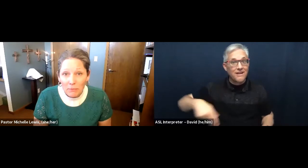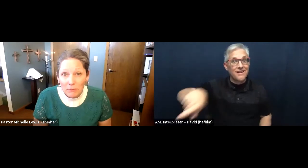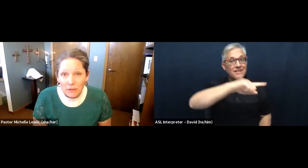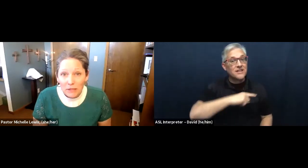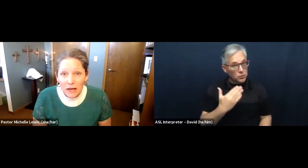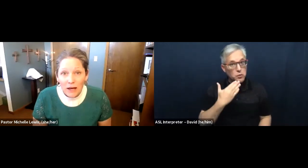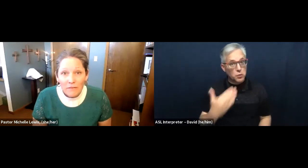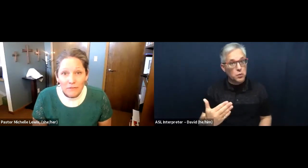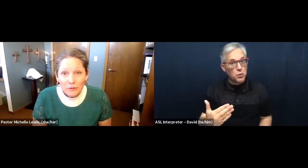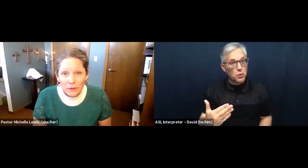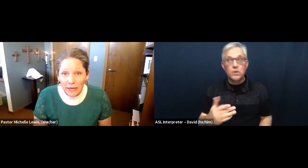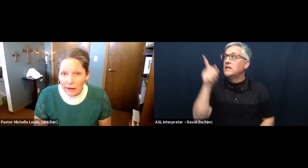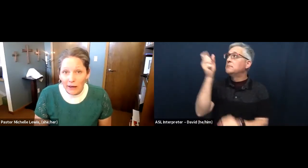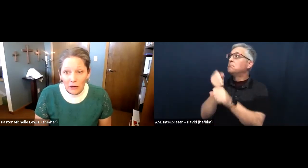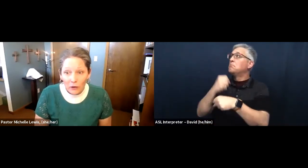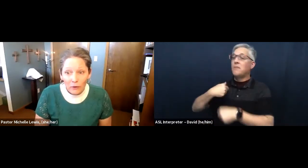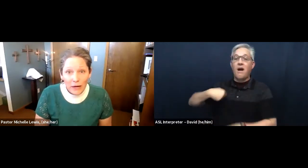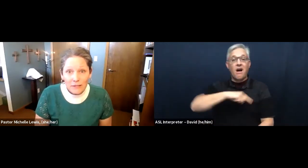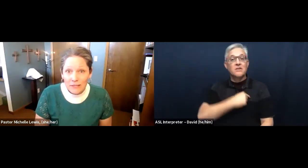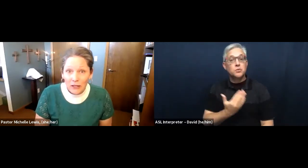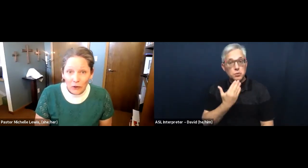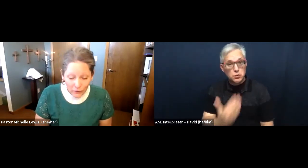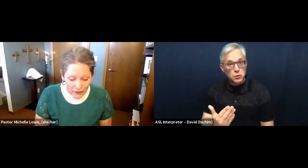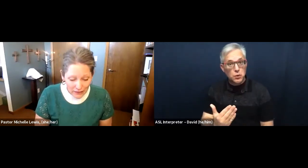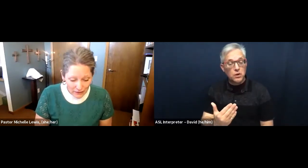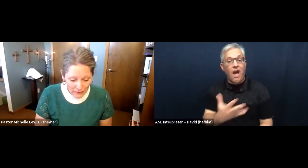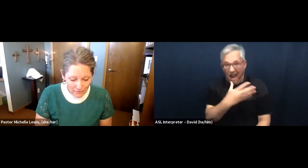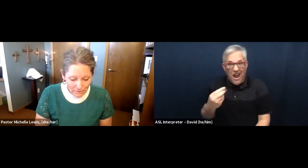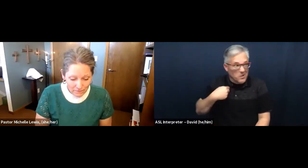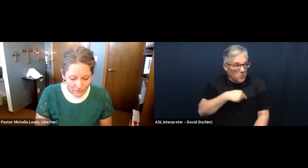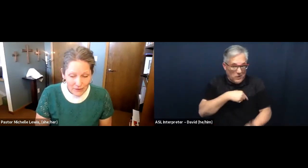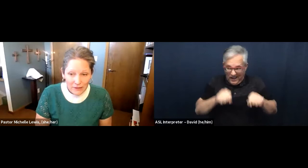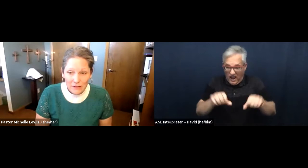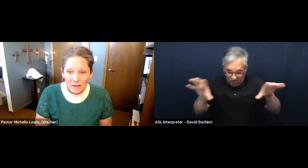we're capable of doing great good,